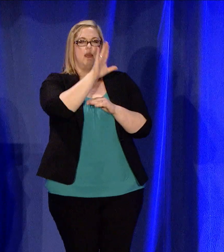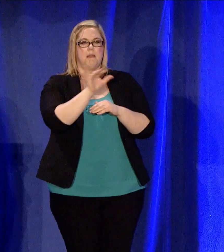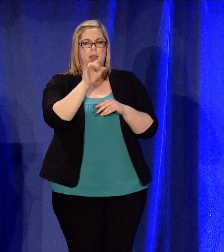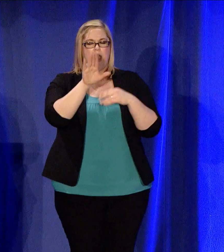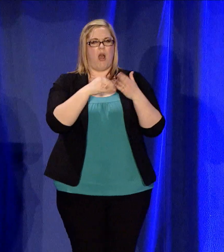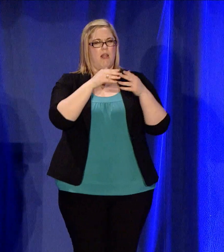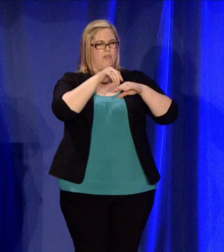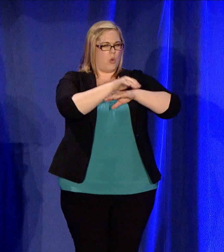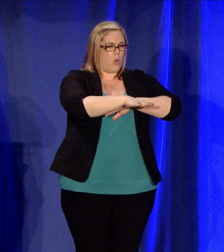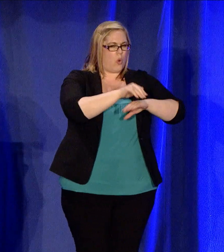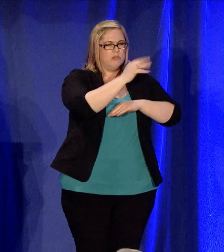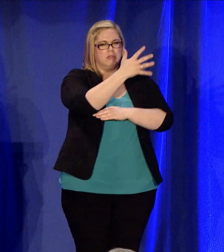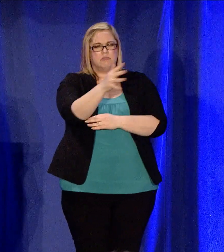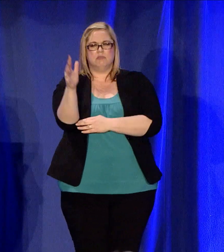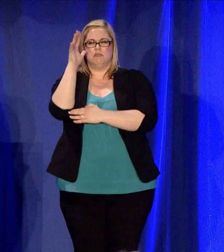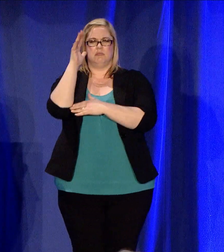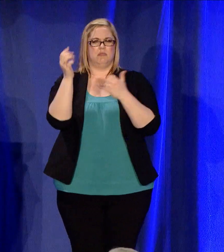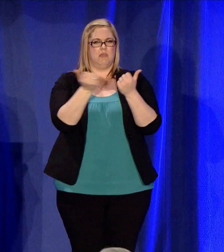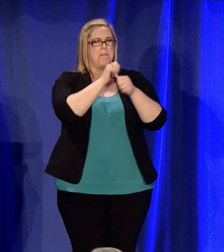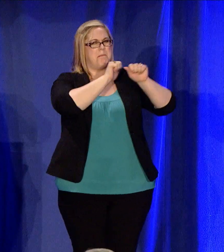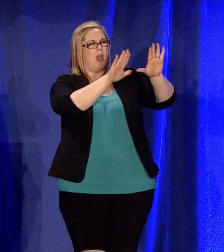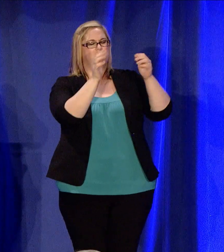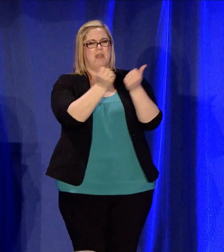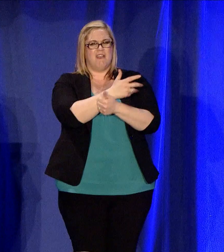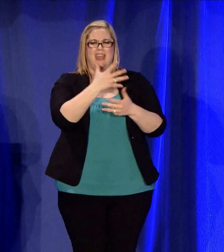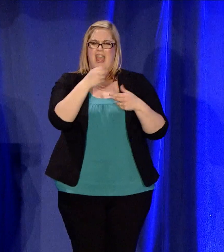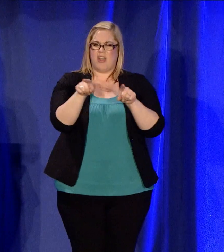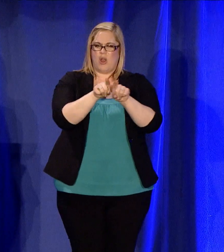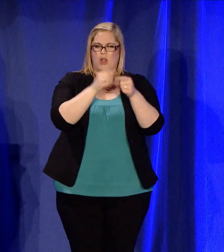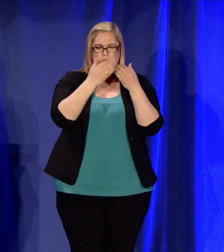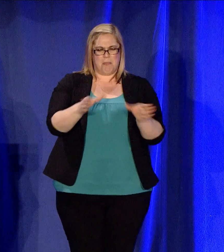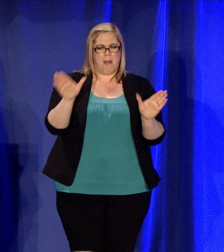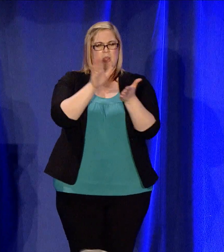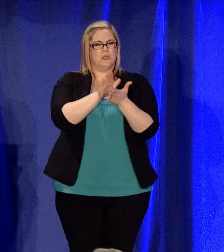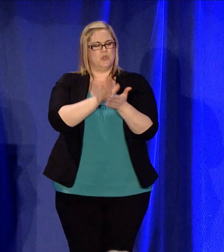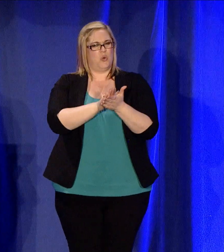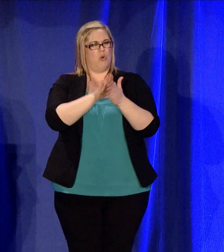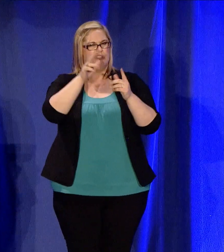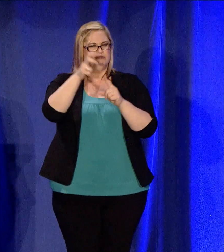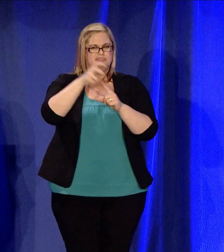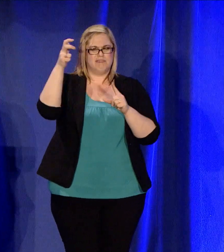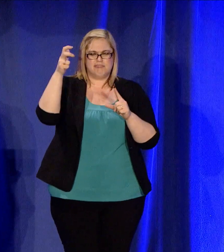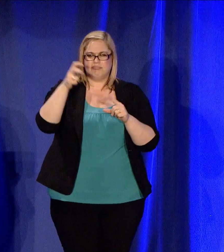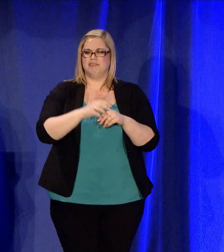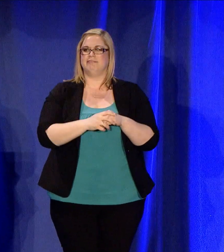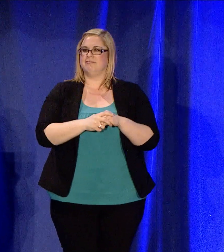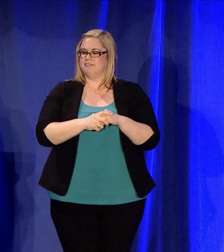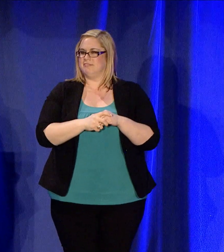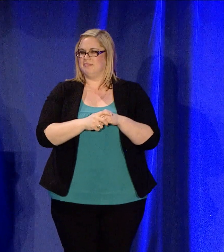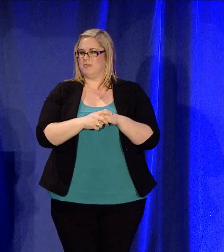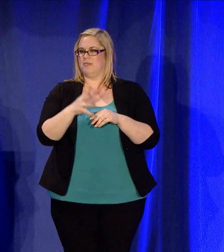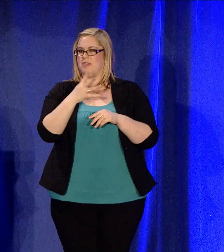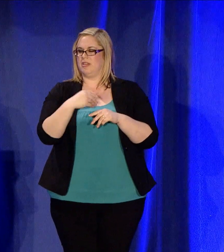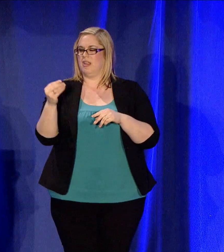its mountains and forests, educated by its superb public schools, enriched, yes,